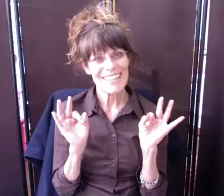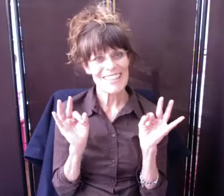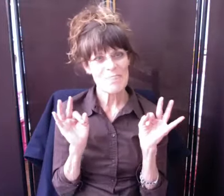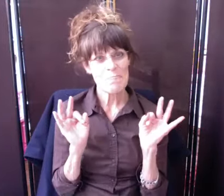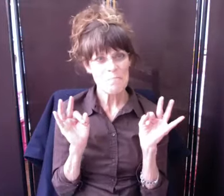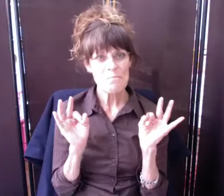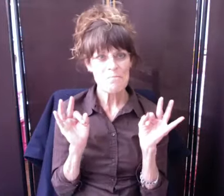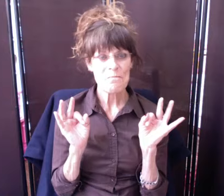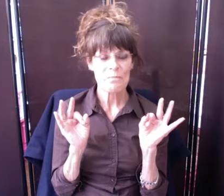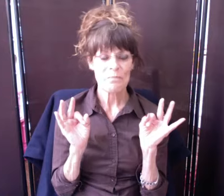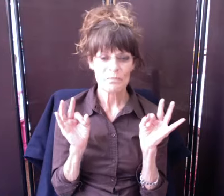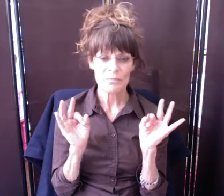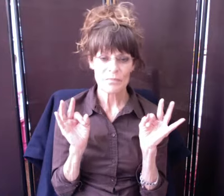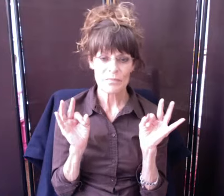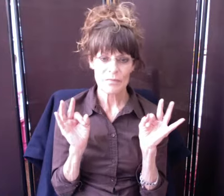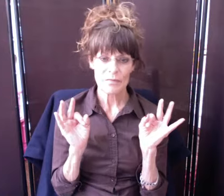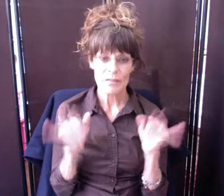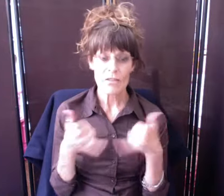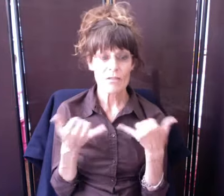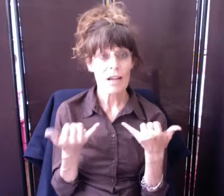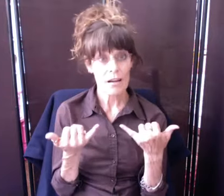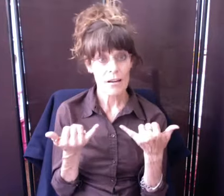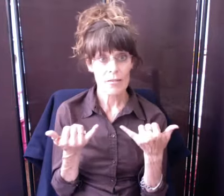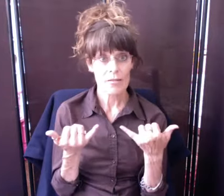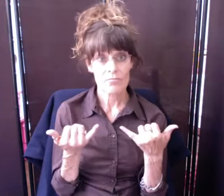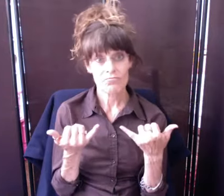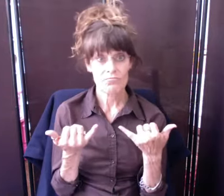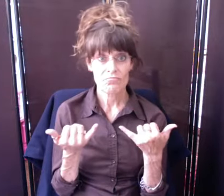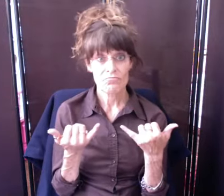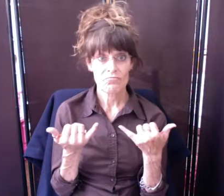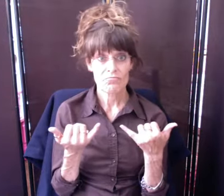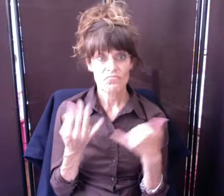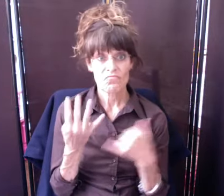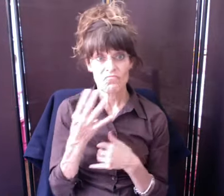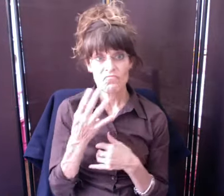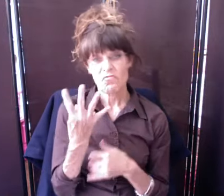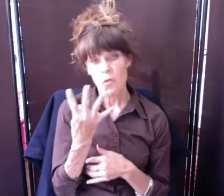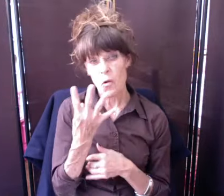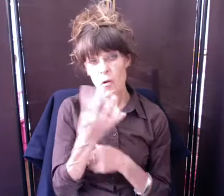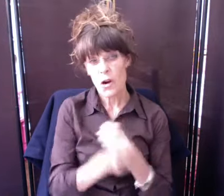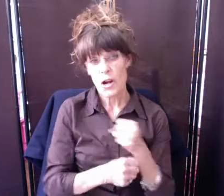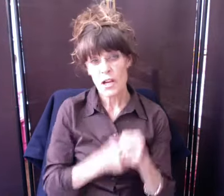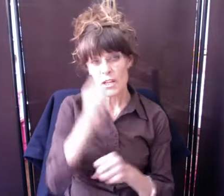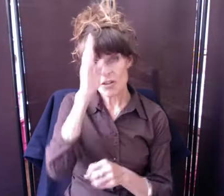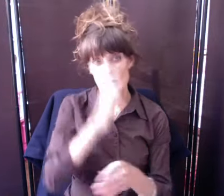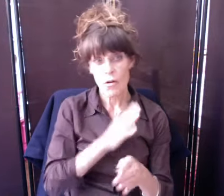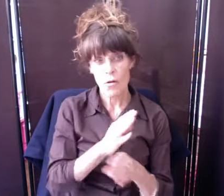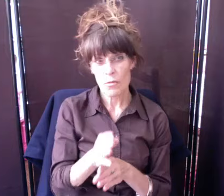you know, by the time I was about 4 years sober was when, and because of her having me find